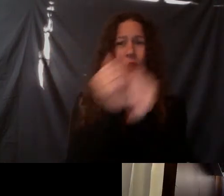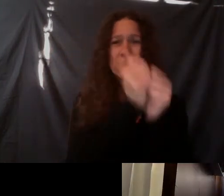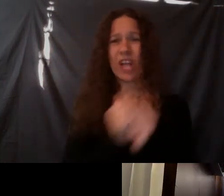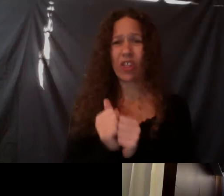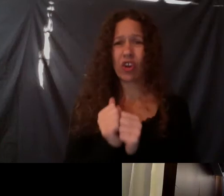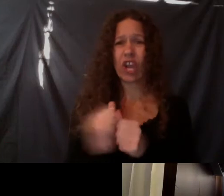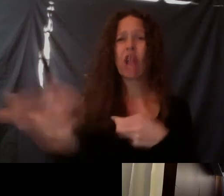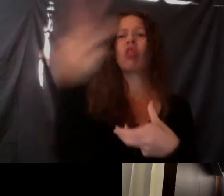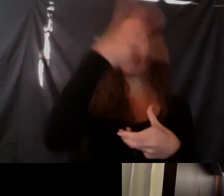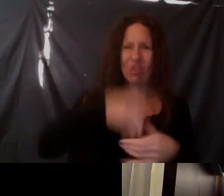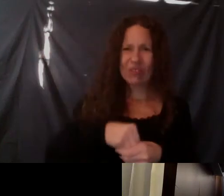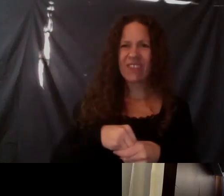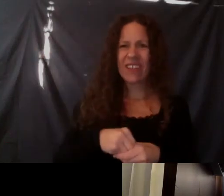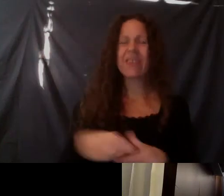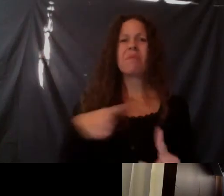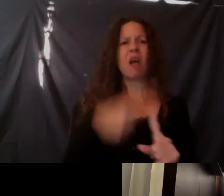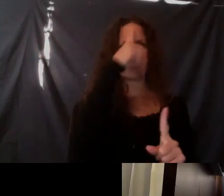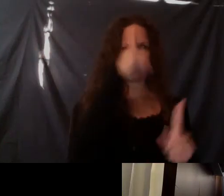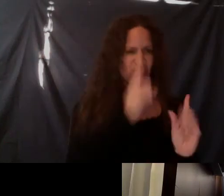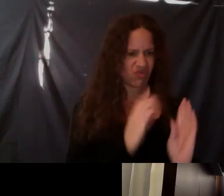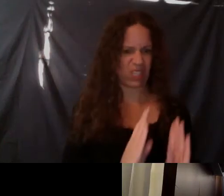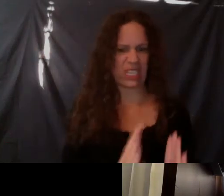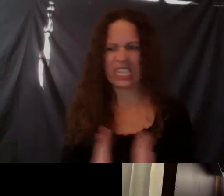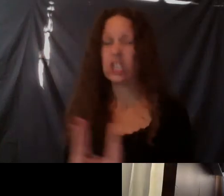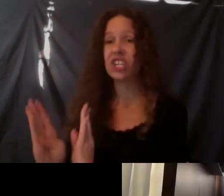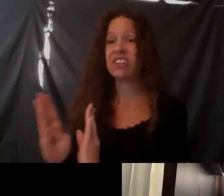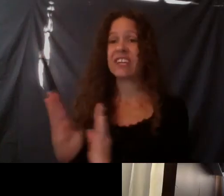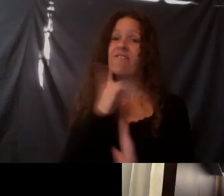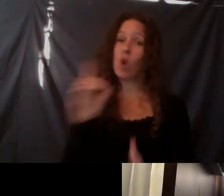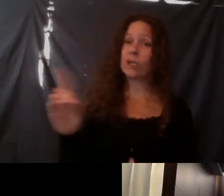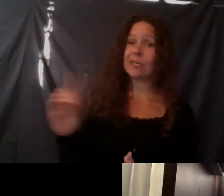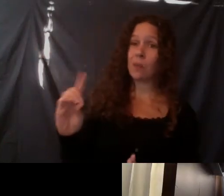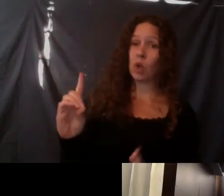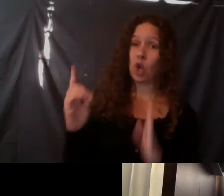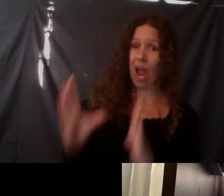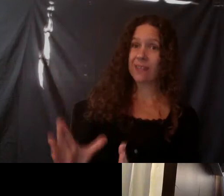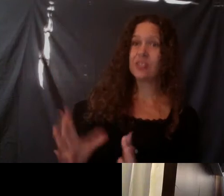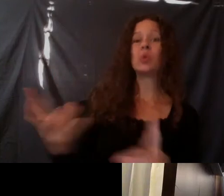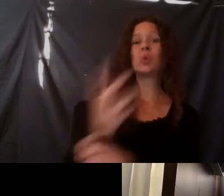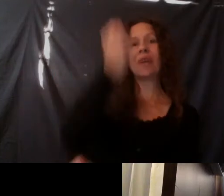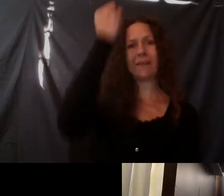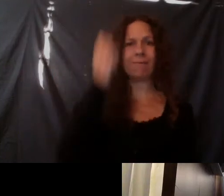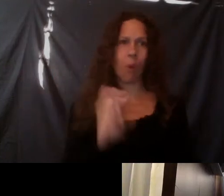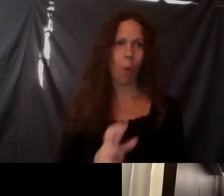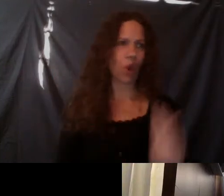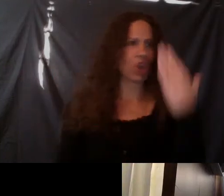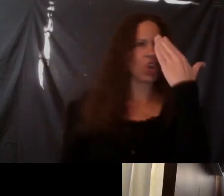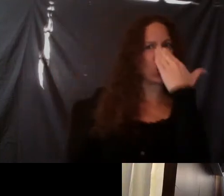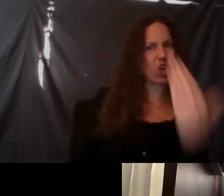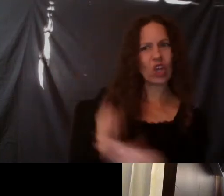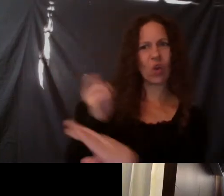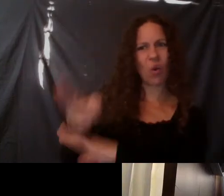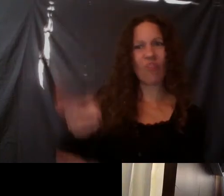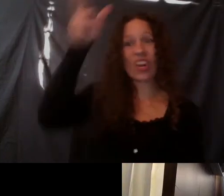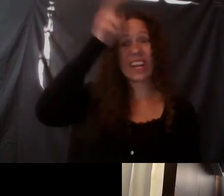California Democrats win, or as some would say, to make sure good triumphs over evil. Next slide. This cycle, we focus